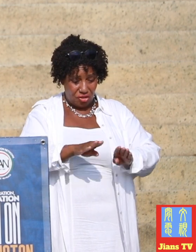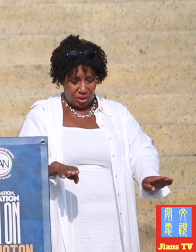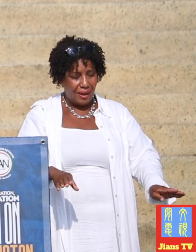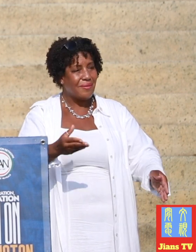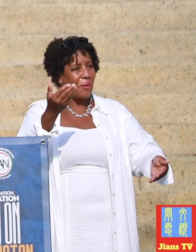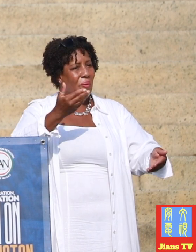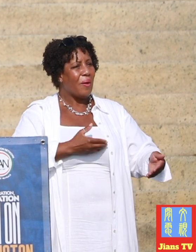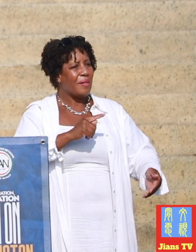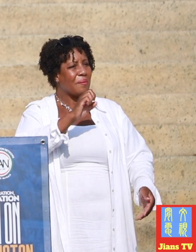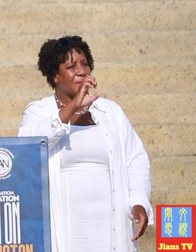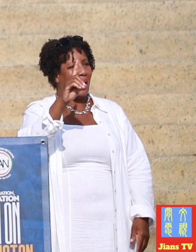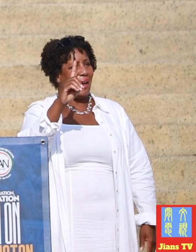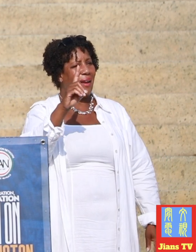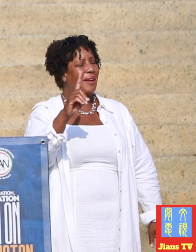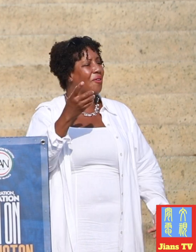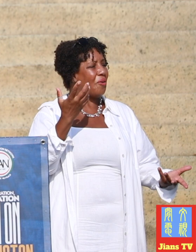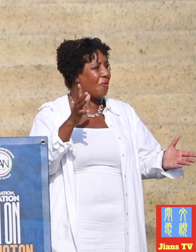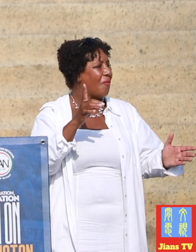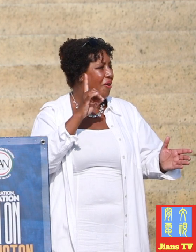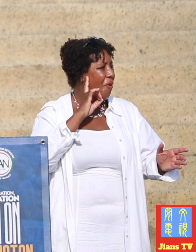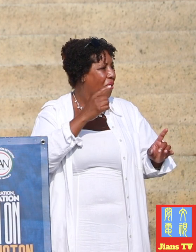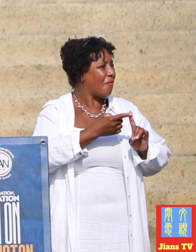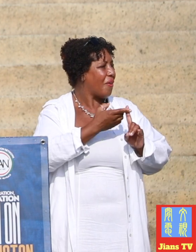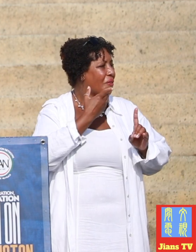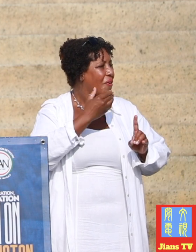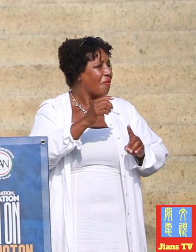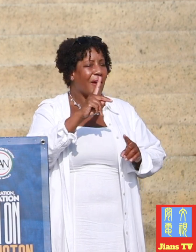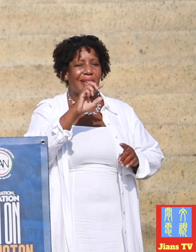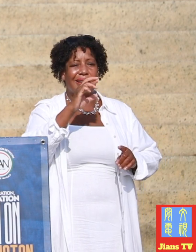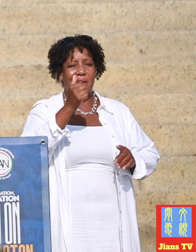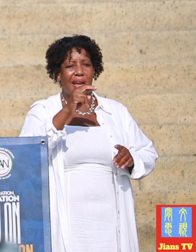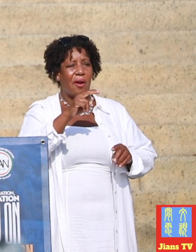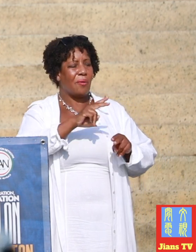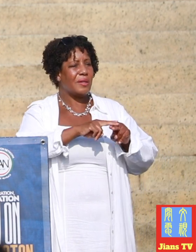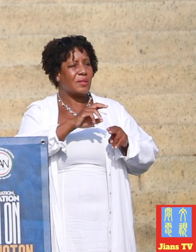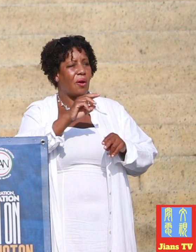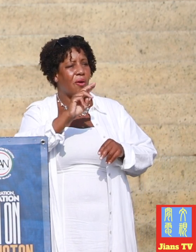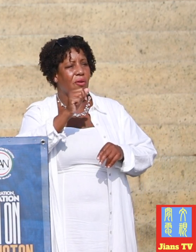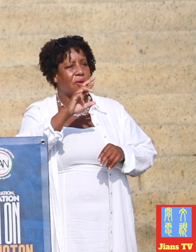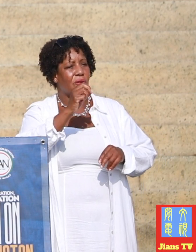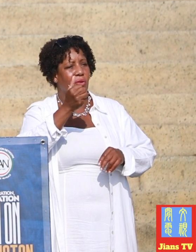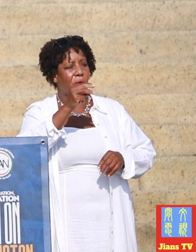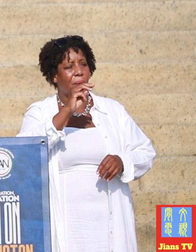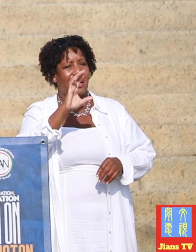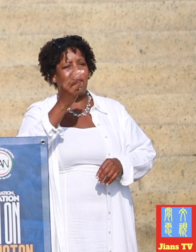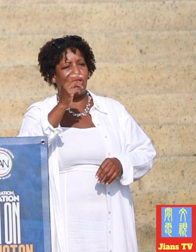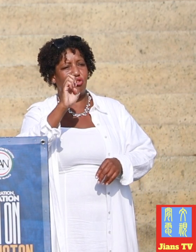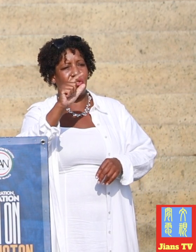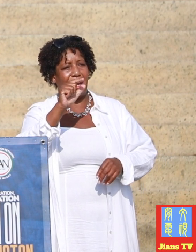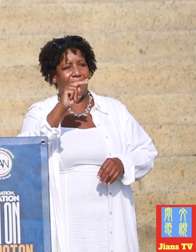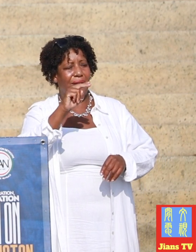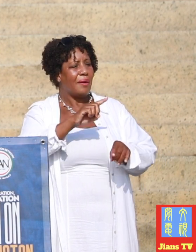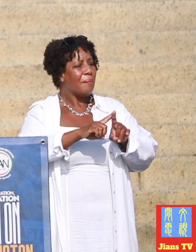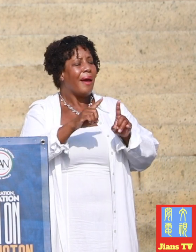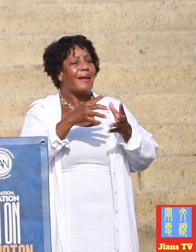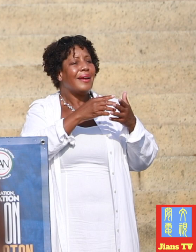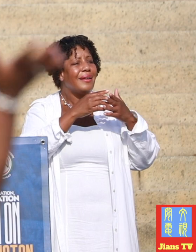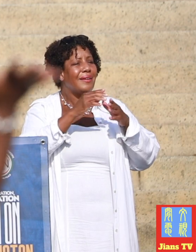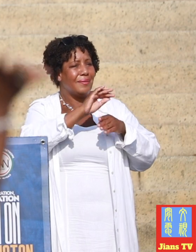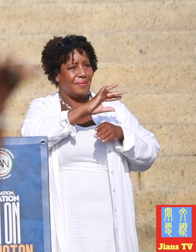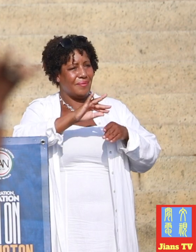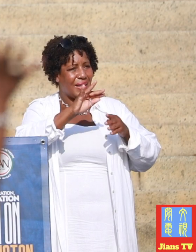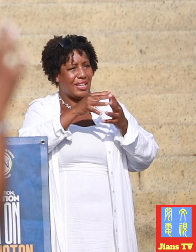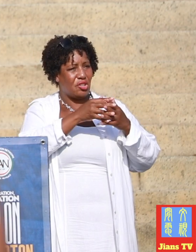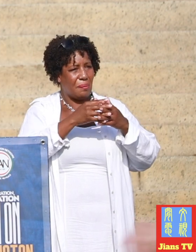So welcome, Todd. We've already heard from my good friend Kieran from SALDEF, Norman Chen from TAF, but Asian Americans today will